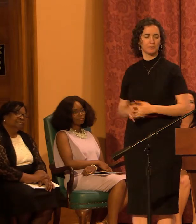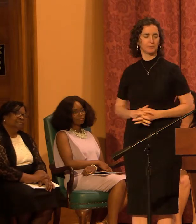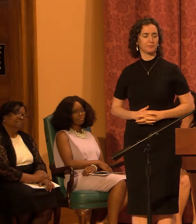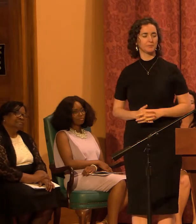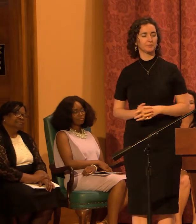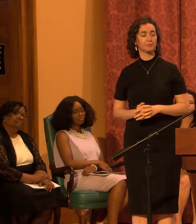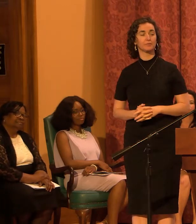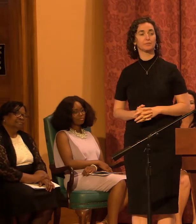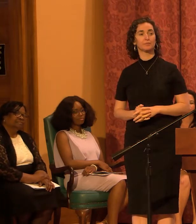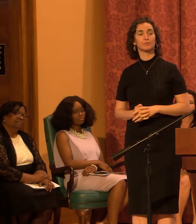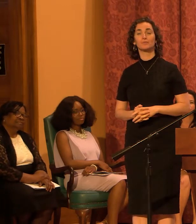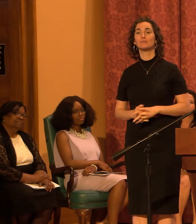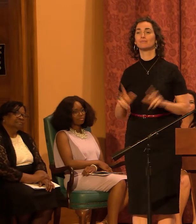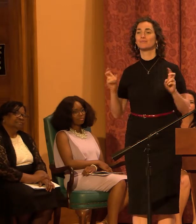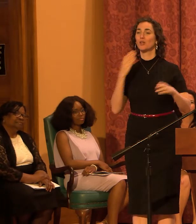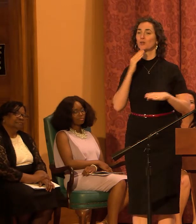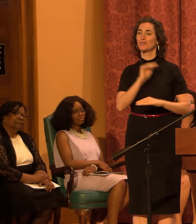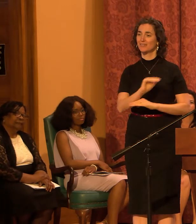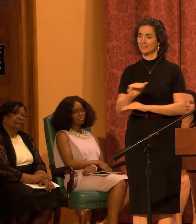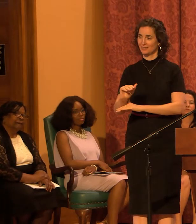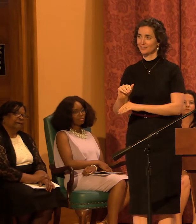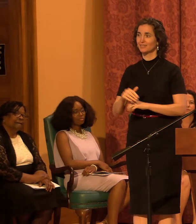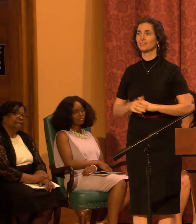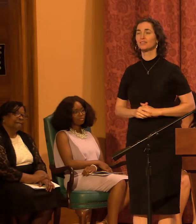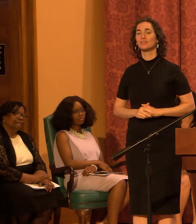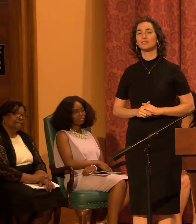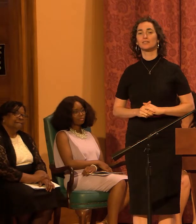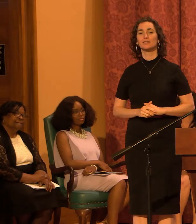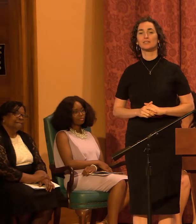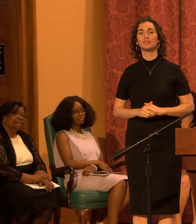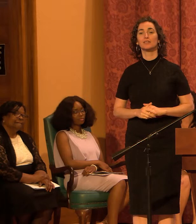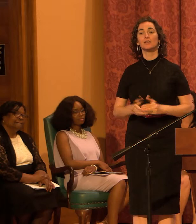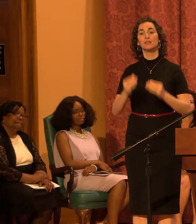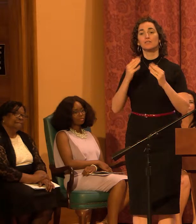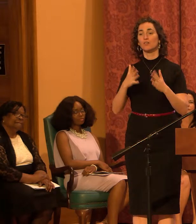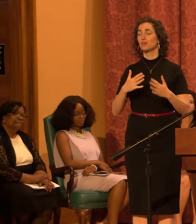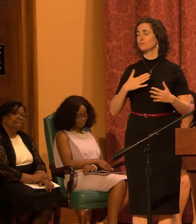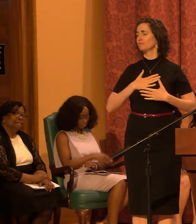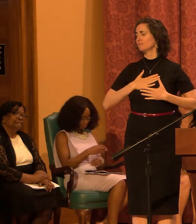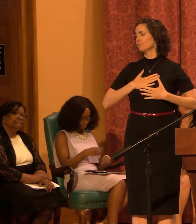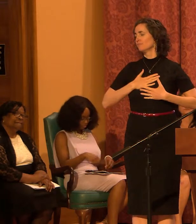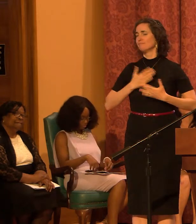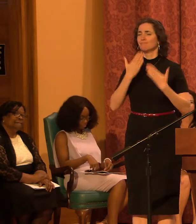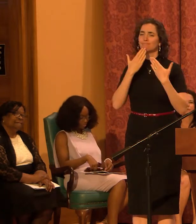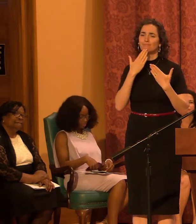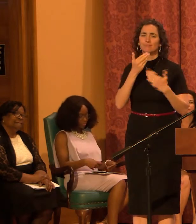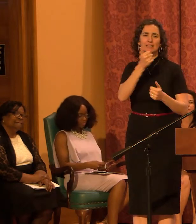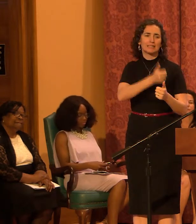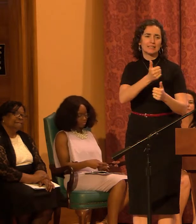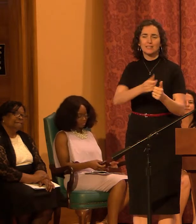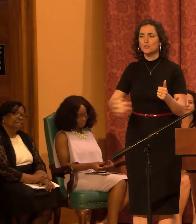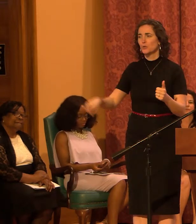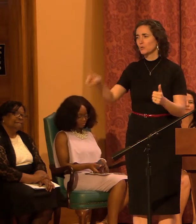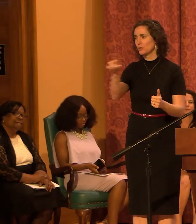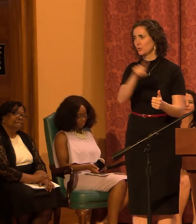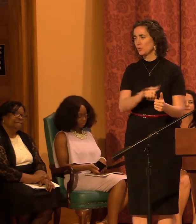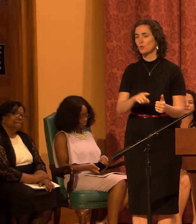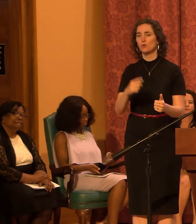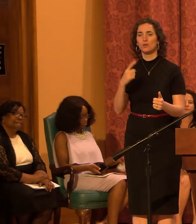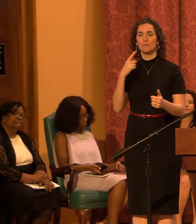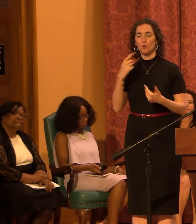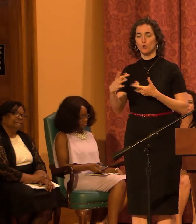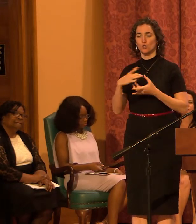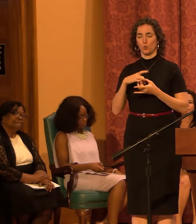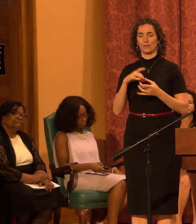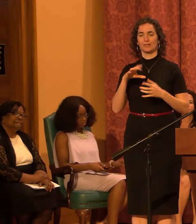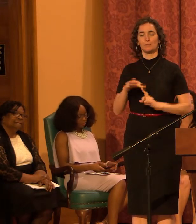now. Good evening. I extend my heartfelt gratitude to each and every one of you for joining this